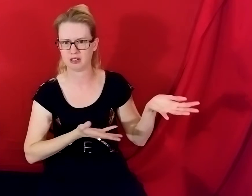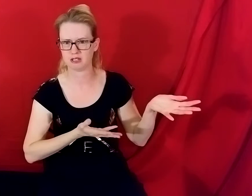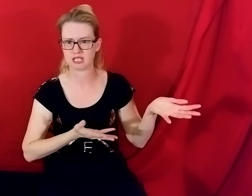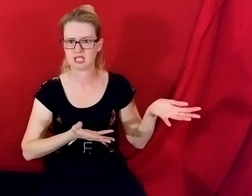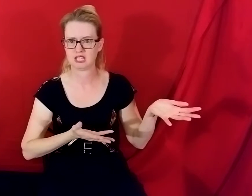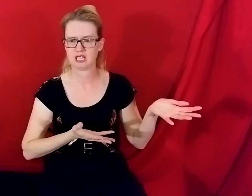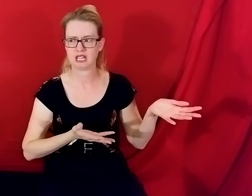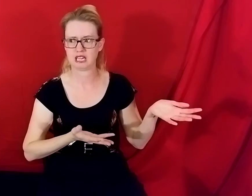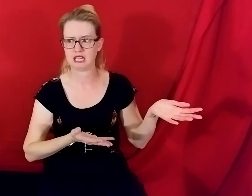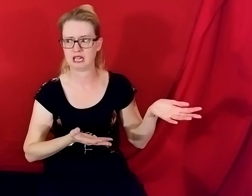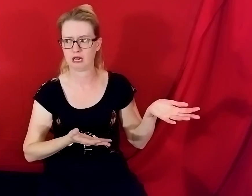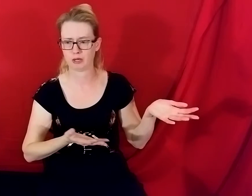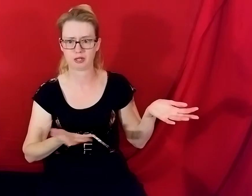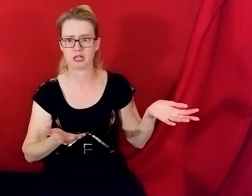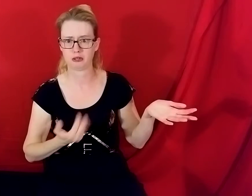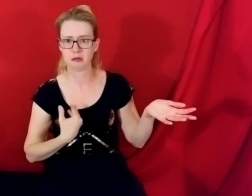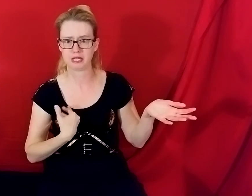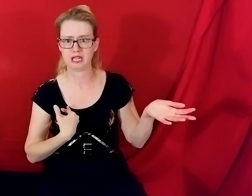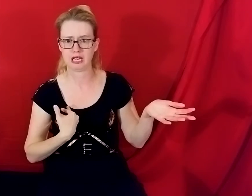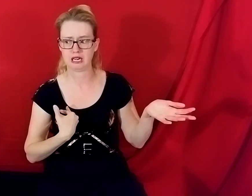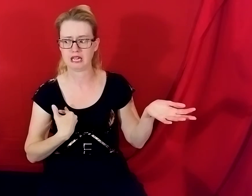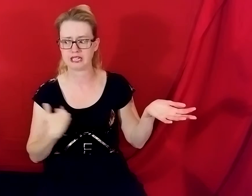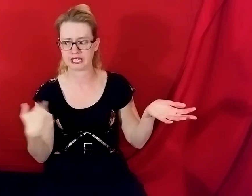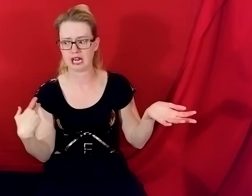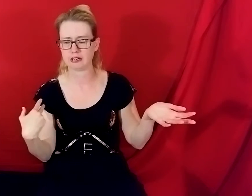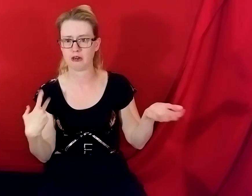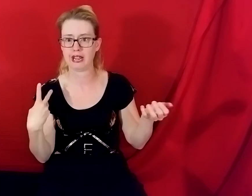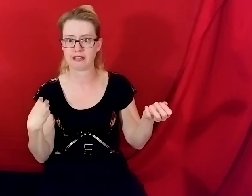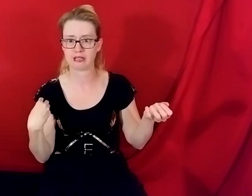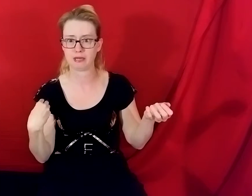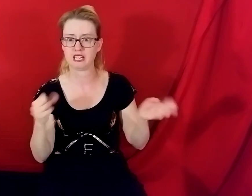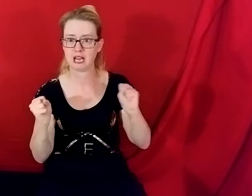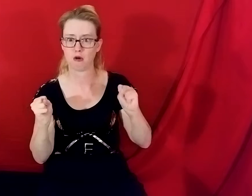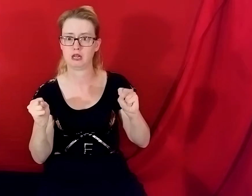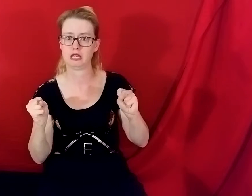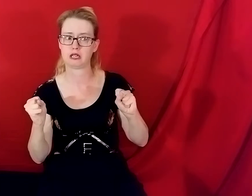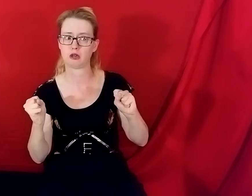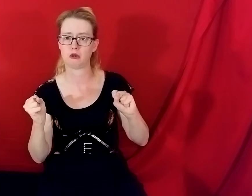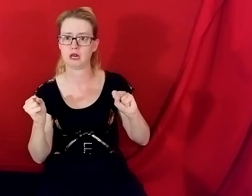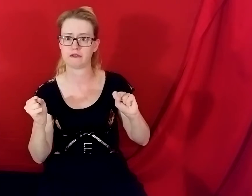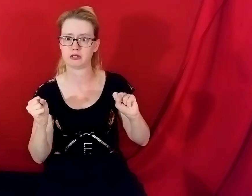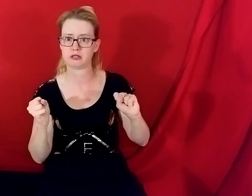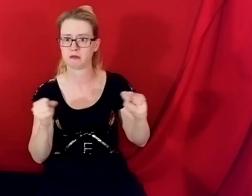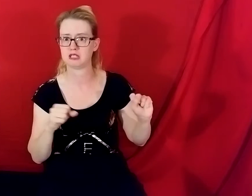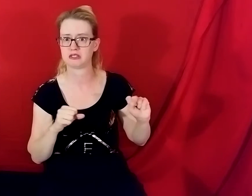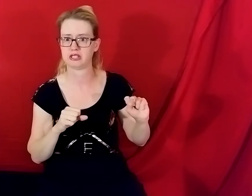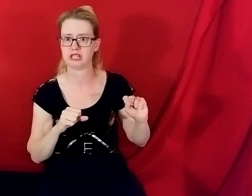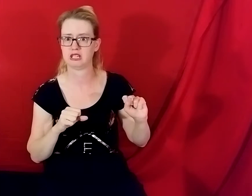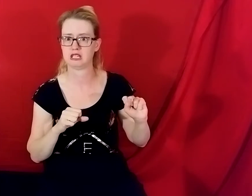uh of what they're gonna do to me and i need to get out of your asap now and then go off to somewhere else and then um